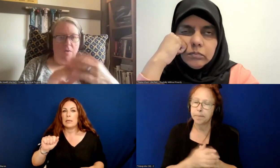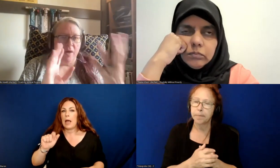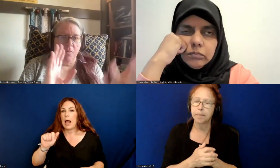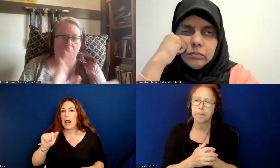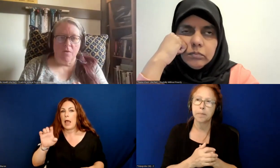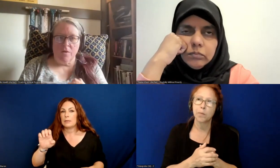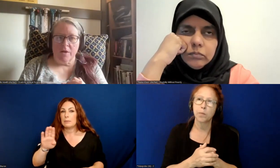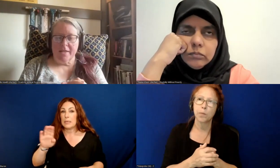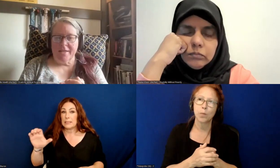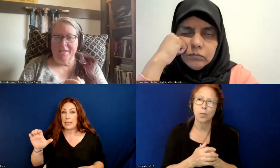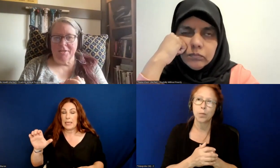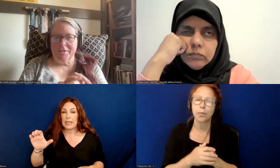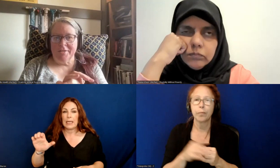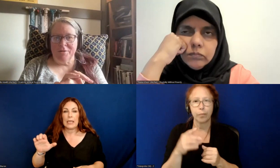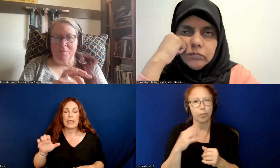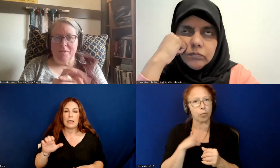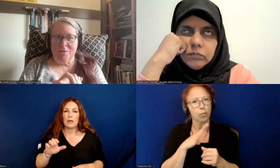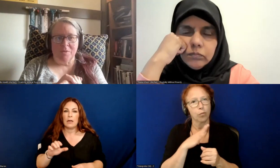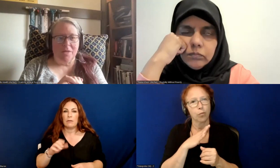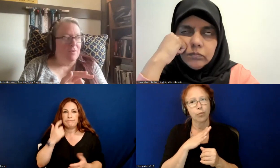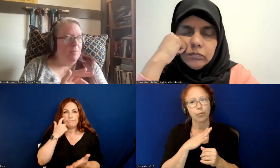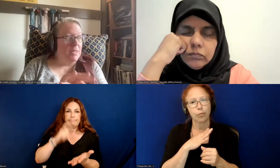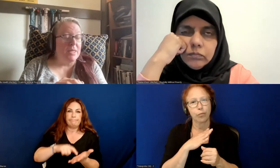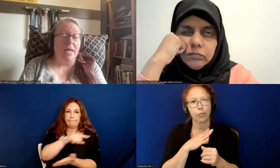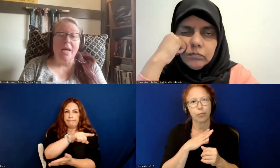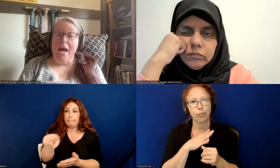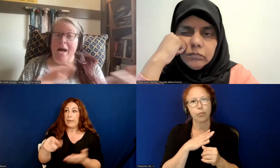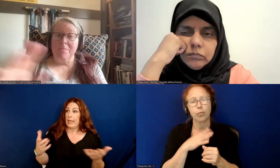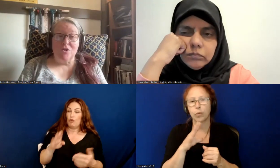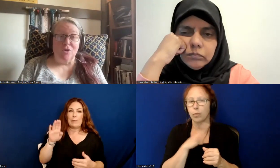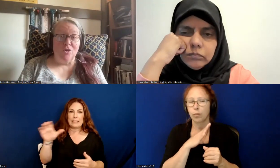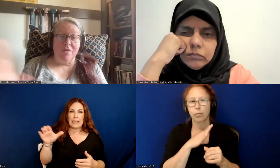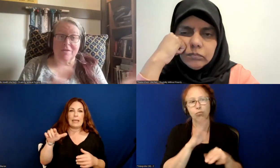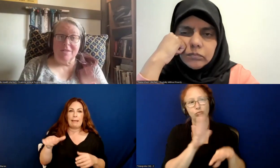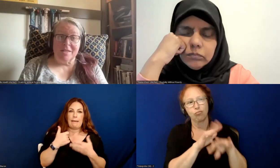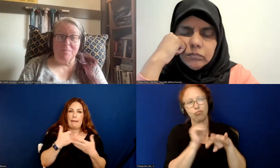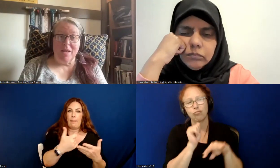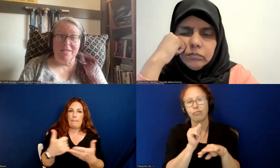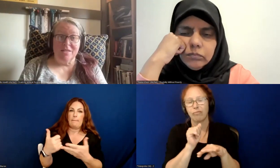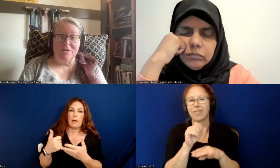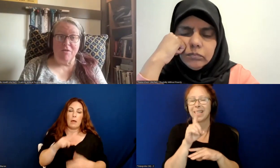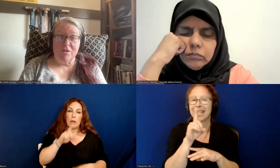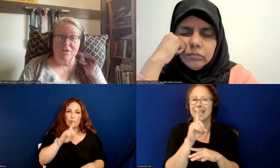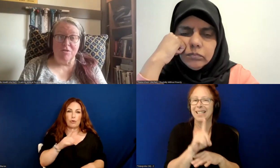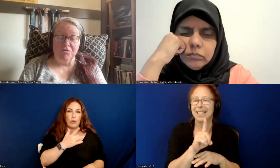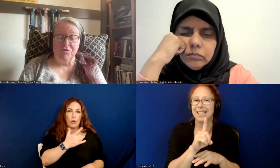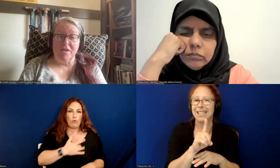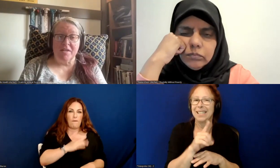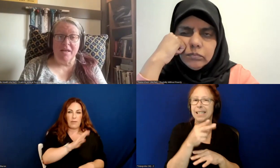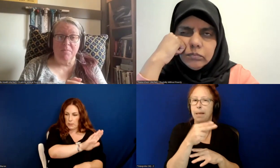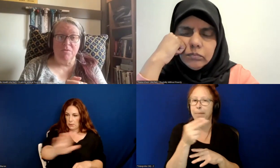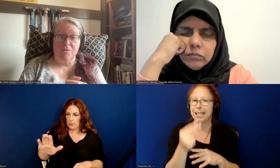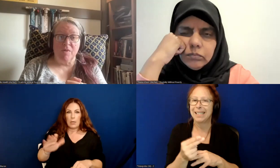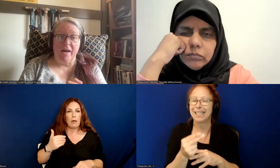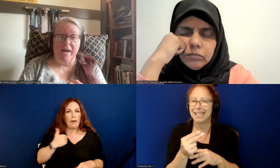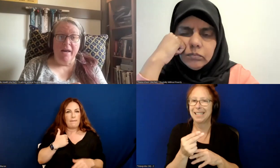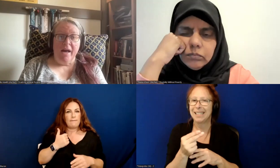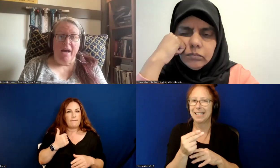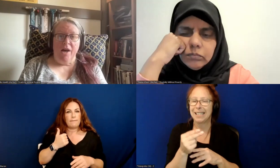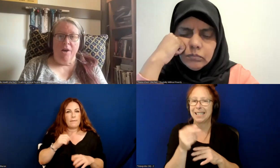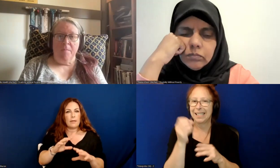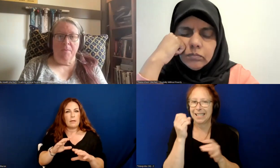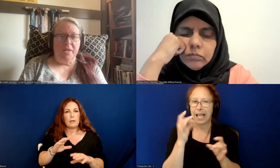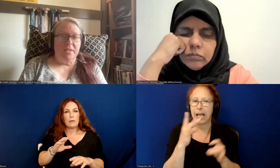I know that they're one of the organizations, being someone here in BC, I'm sure there's places across the country that could help you do